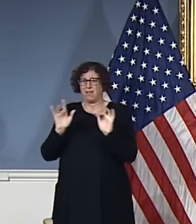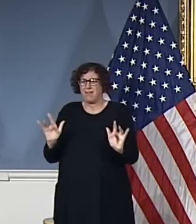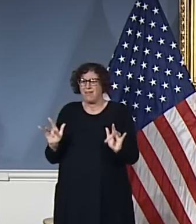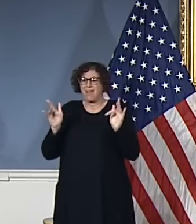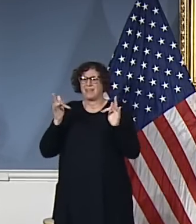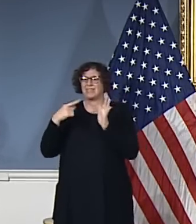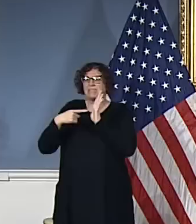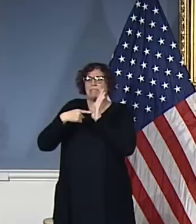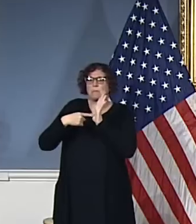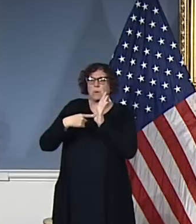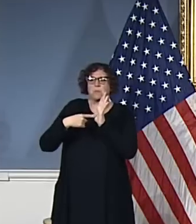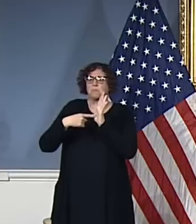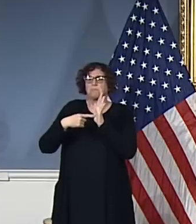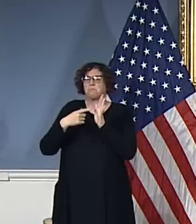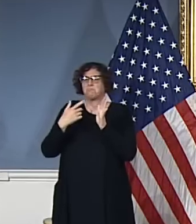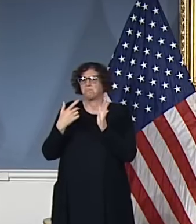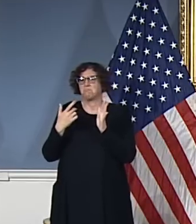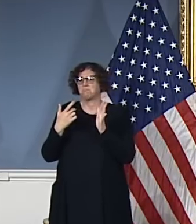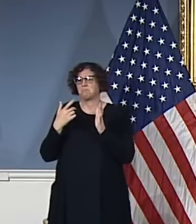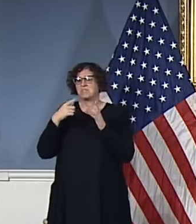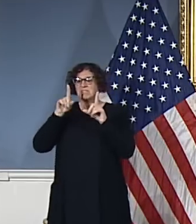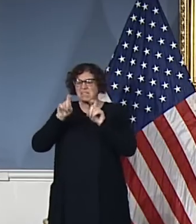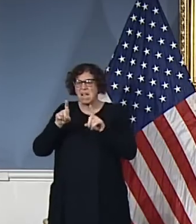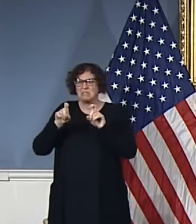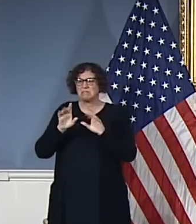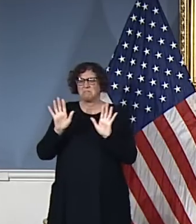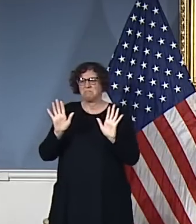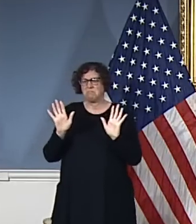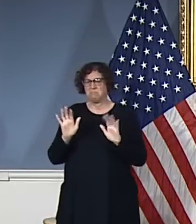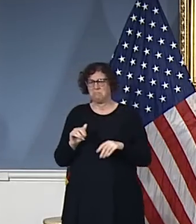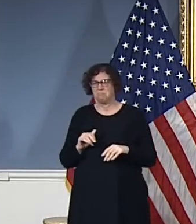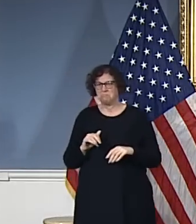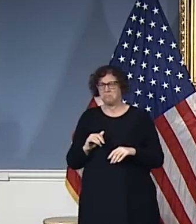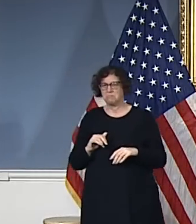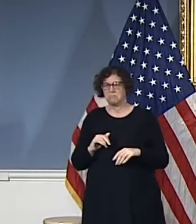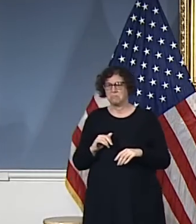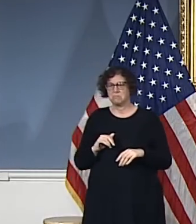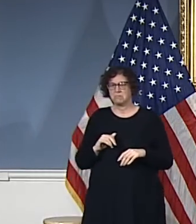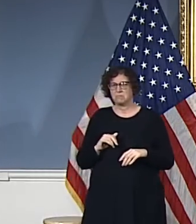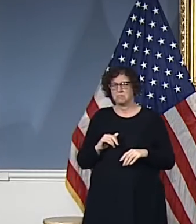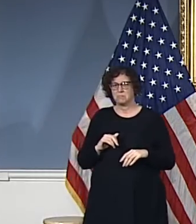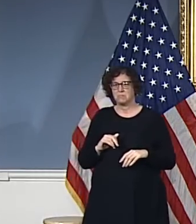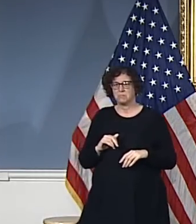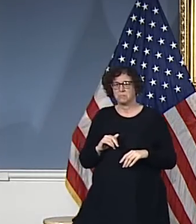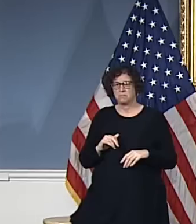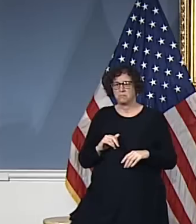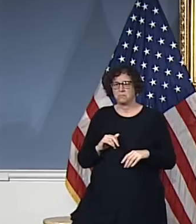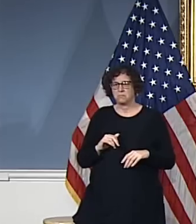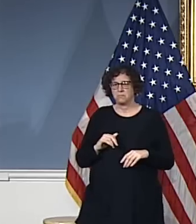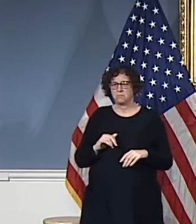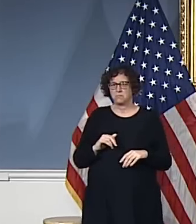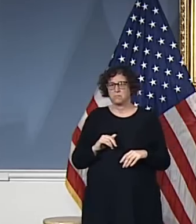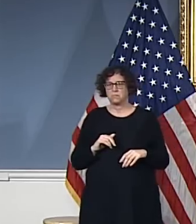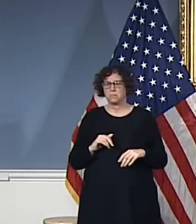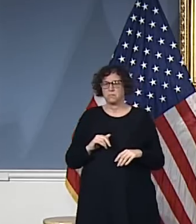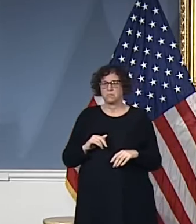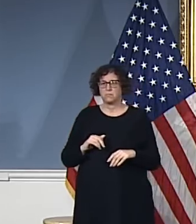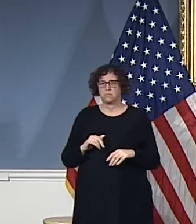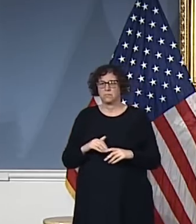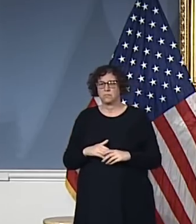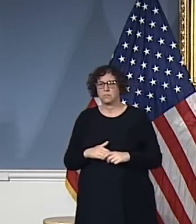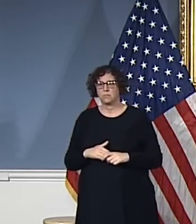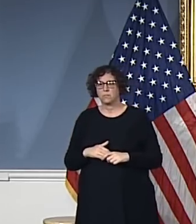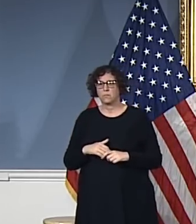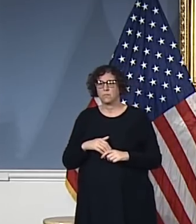sickest. Dr. Katz, I'm hoping you're feeling okay and getting some sleep. Is this transition going to happen across all health and